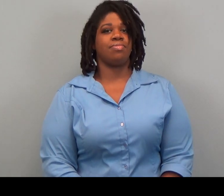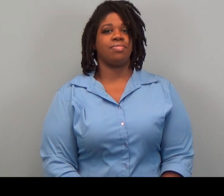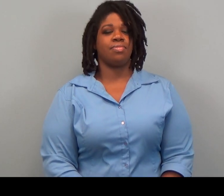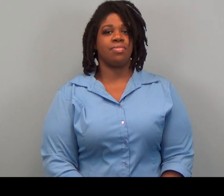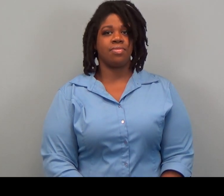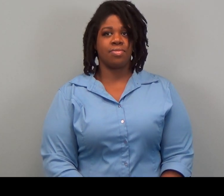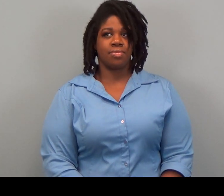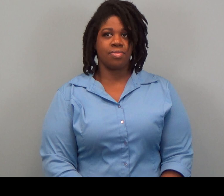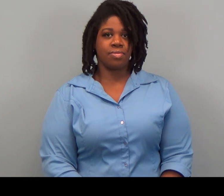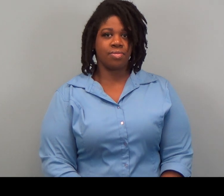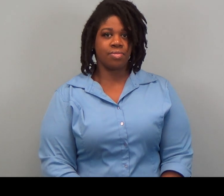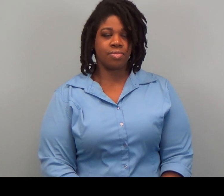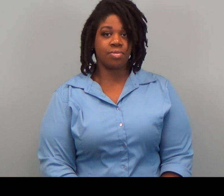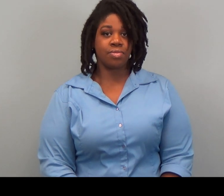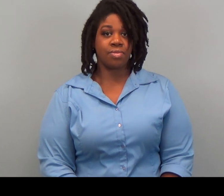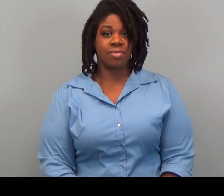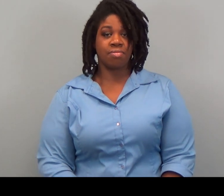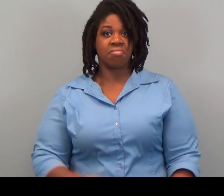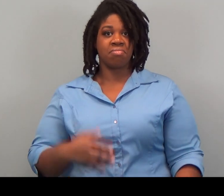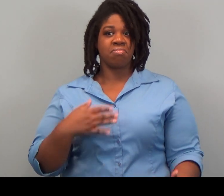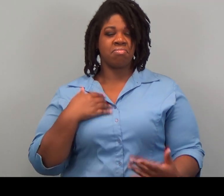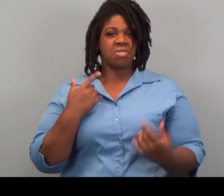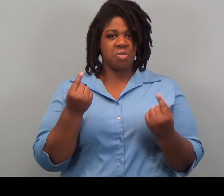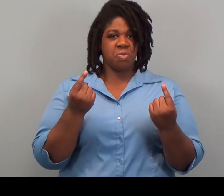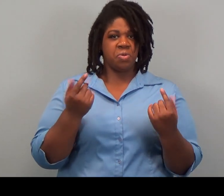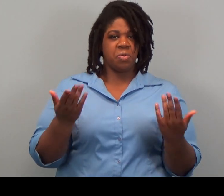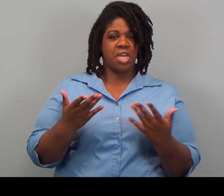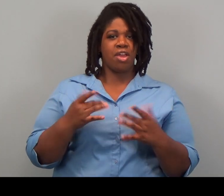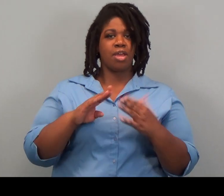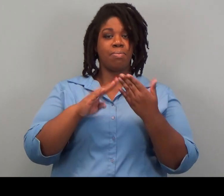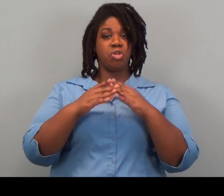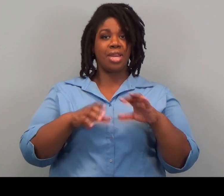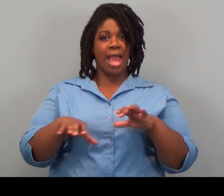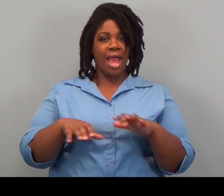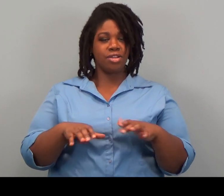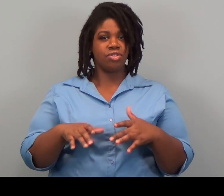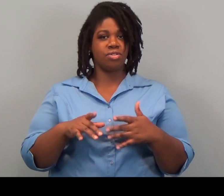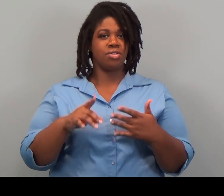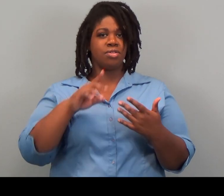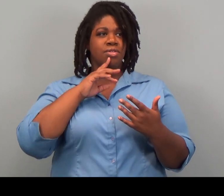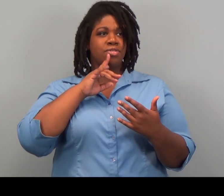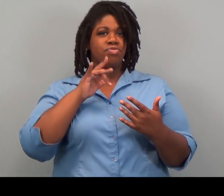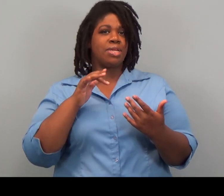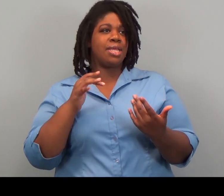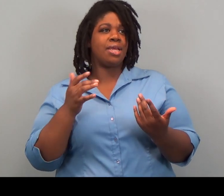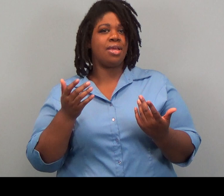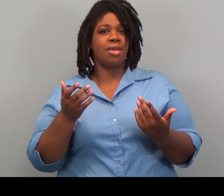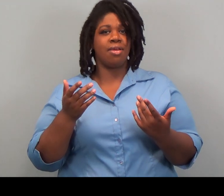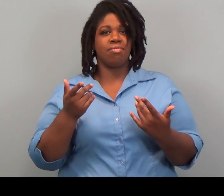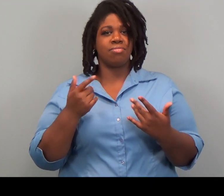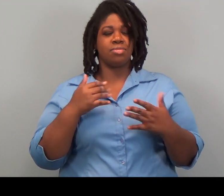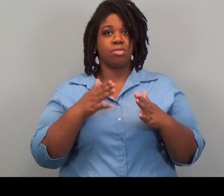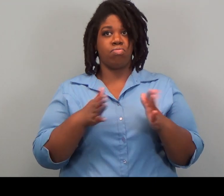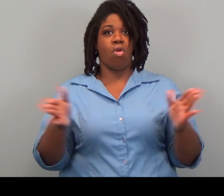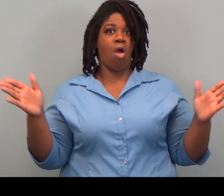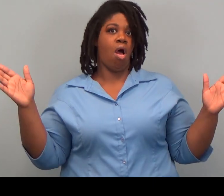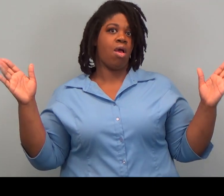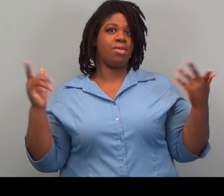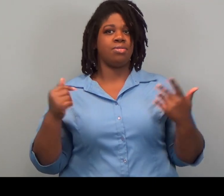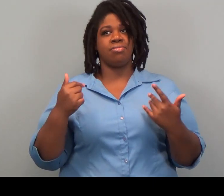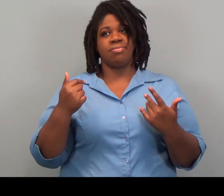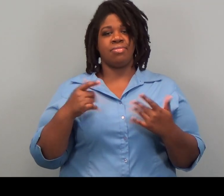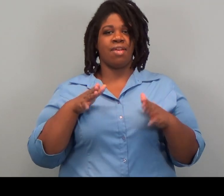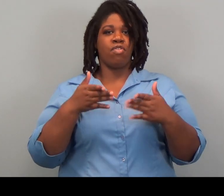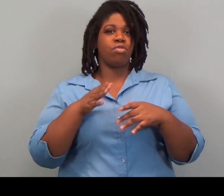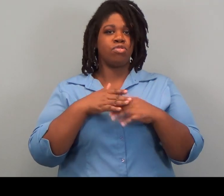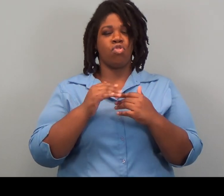So my primary work here at Community Action, it really fell under like a pretty broad spectrum of just transportation equity.